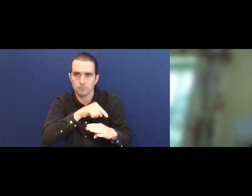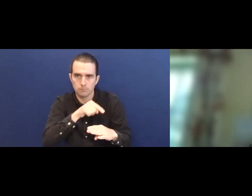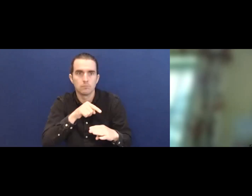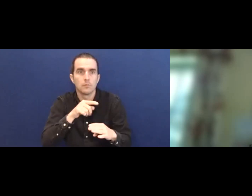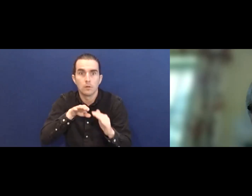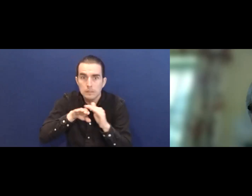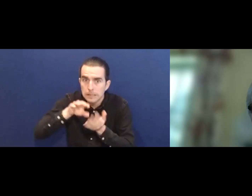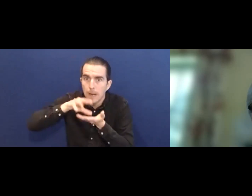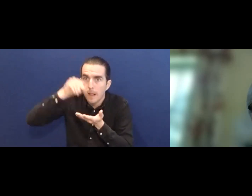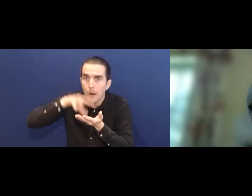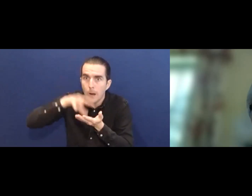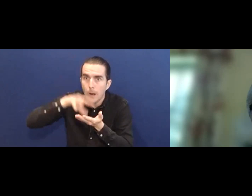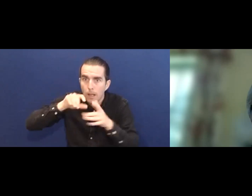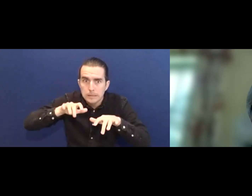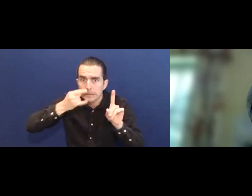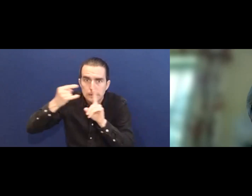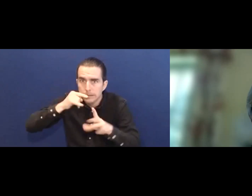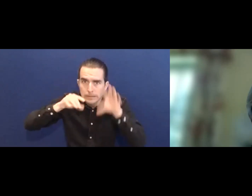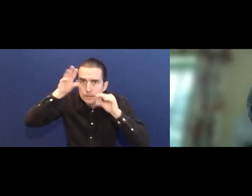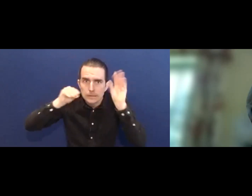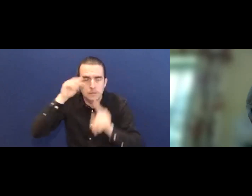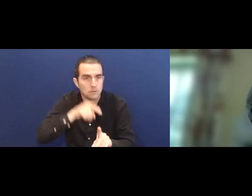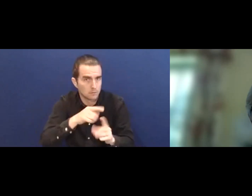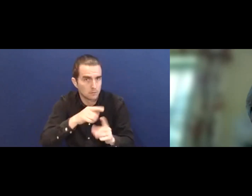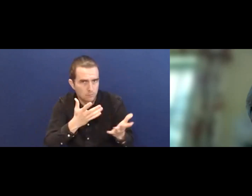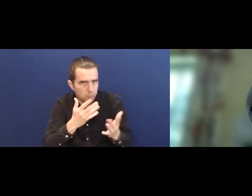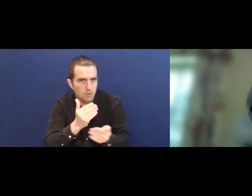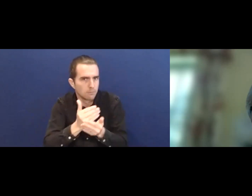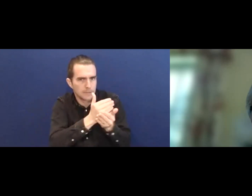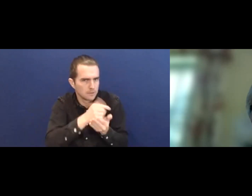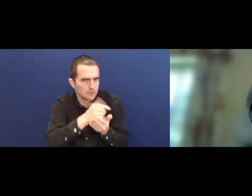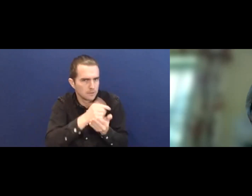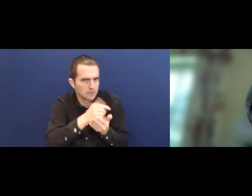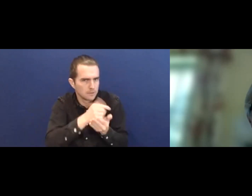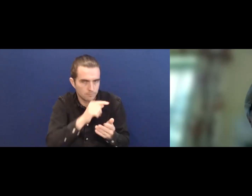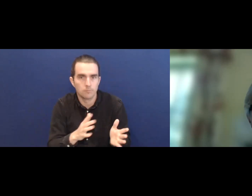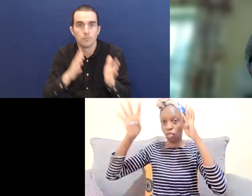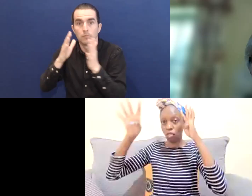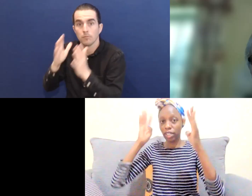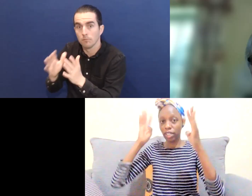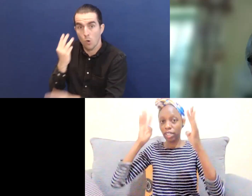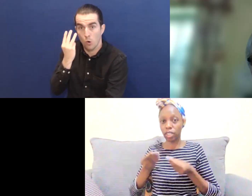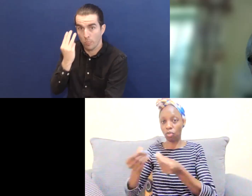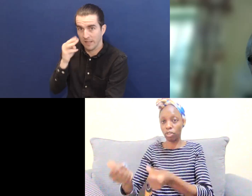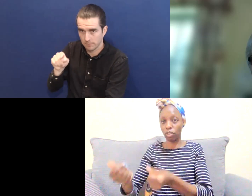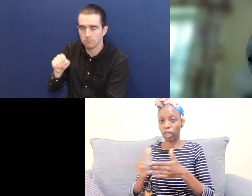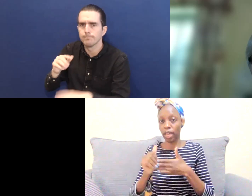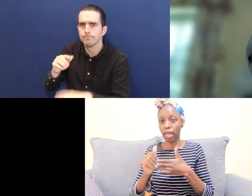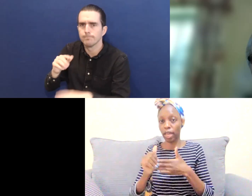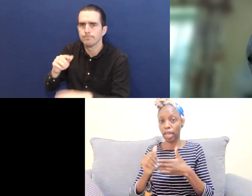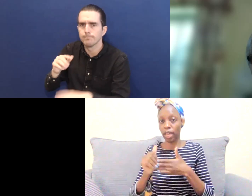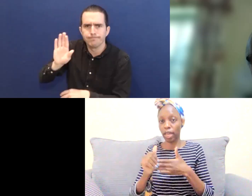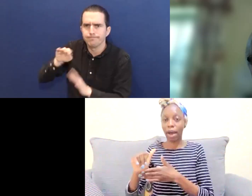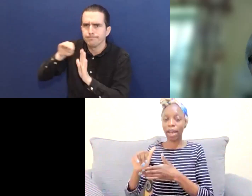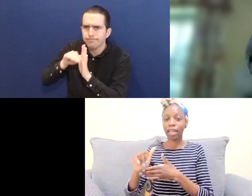And breakout room 3, current practice and experience of access to digital learning, innovative solutions,